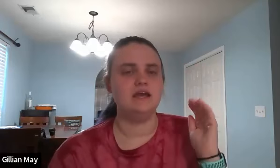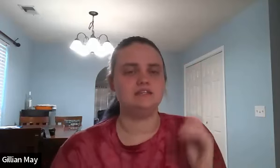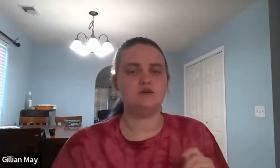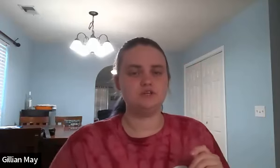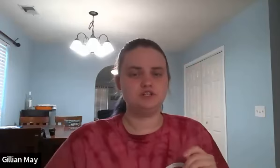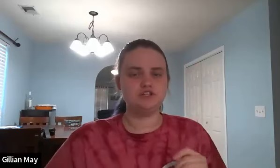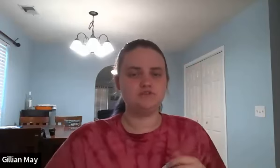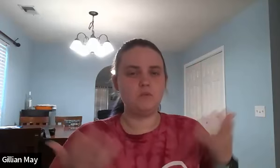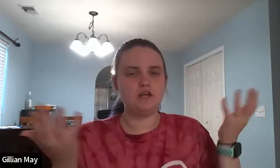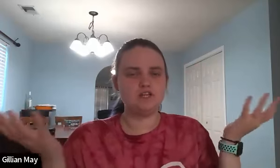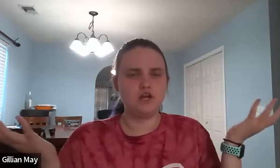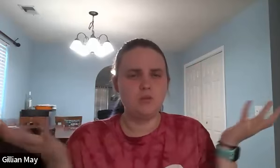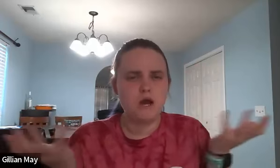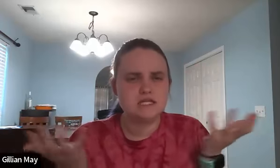And so what you're going to do for what is you're going to go what.